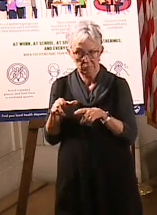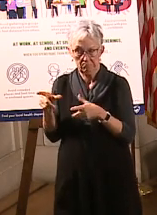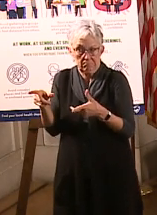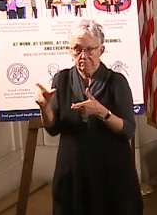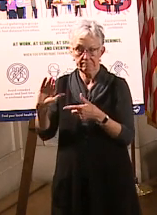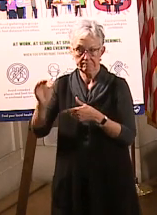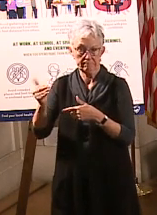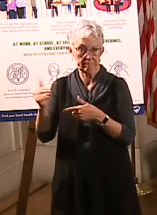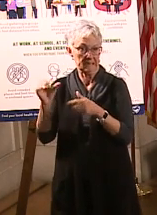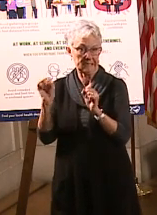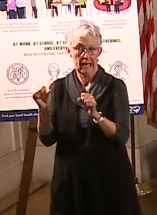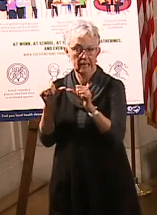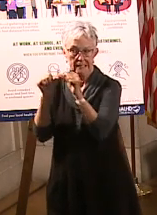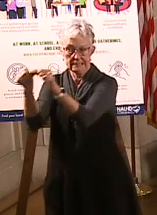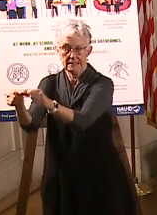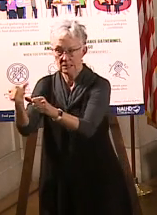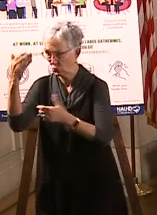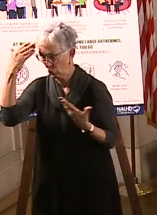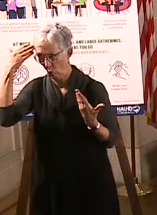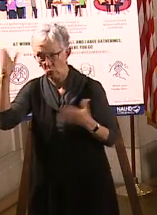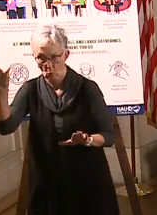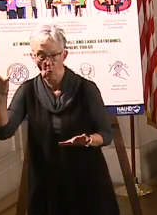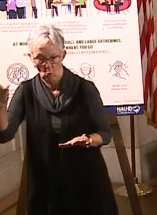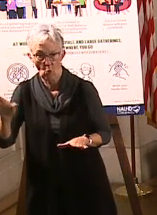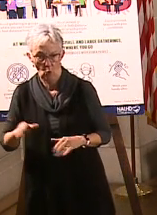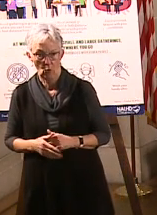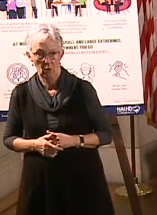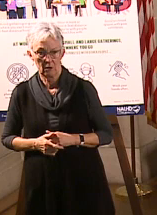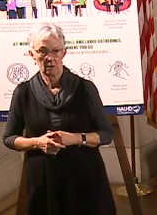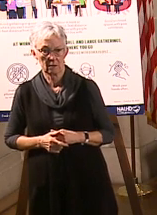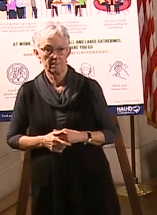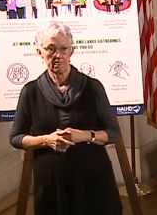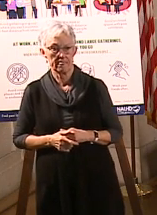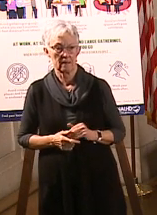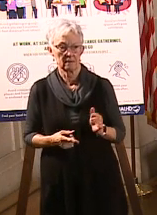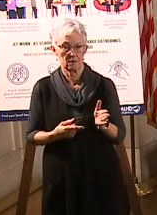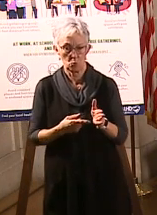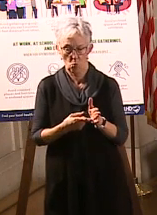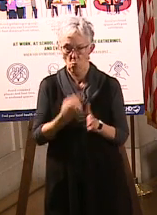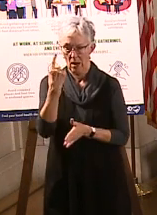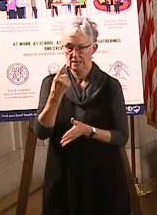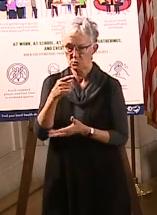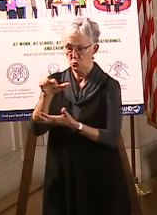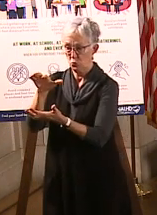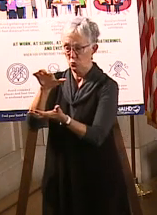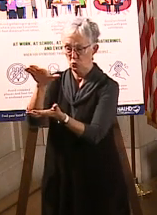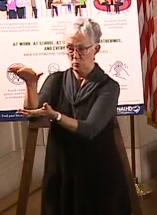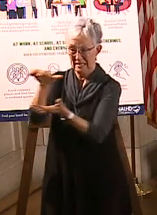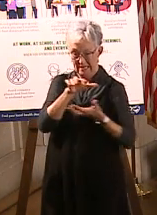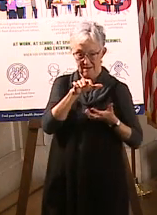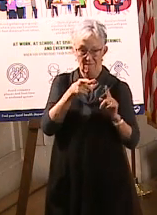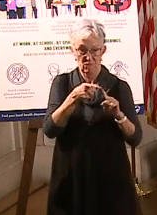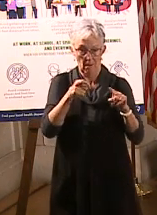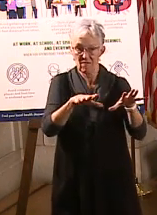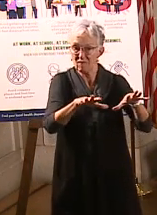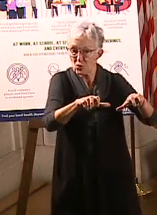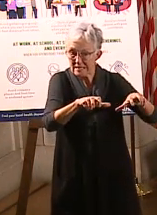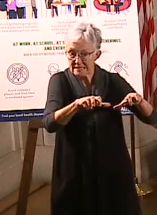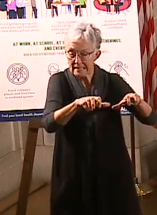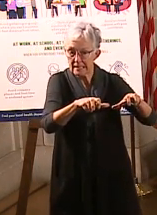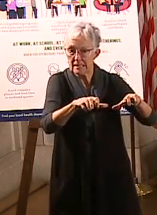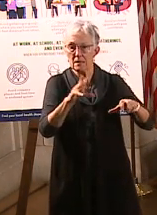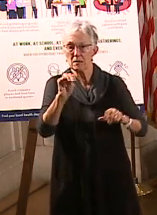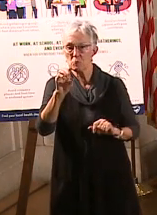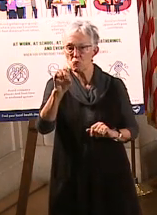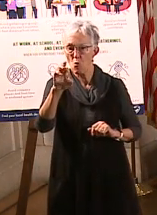now on how long, and so we would expect that those would all be used. Once you kind of take it out of that refrigeration, you do have to use the